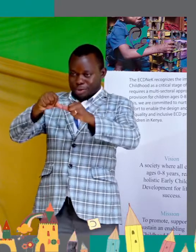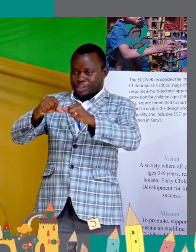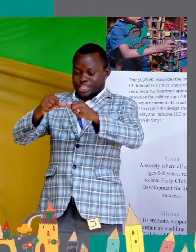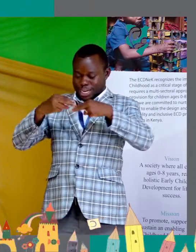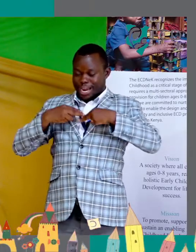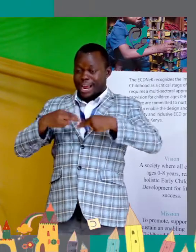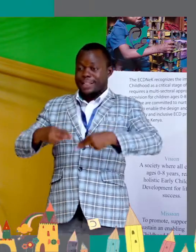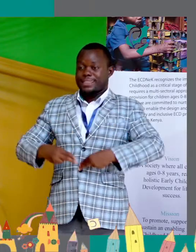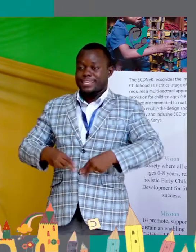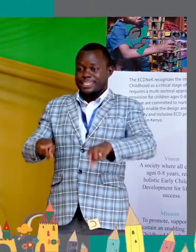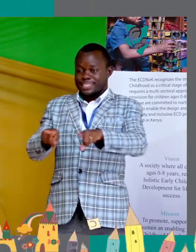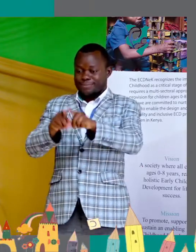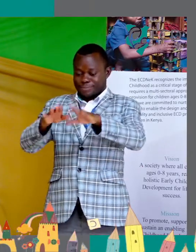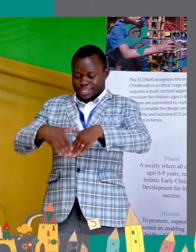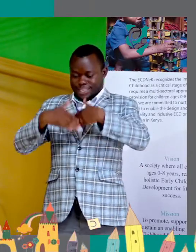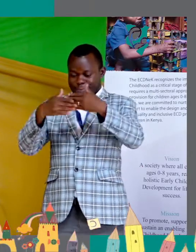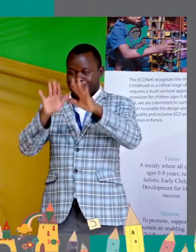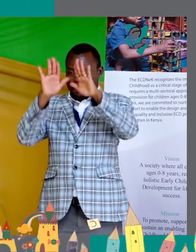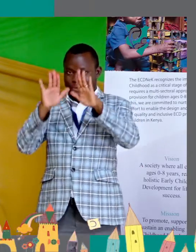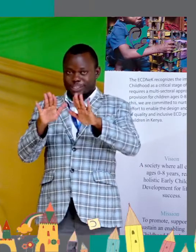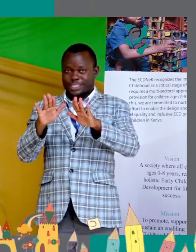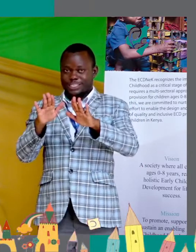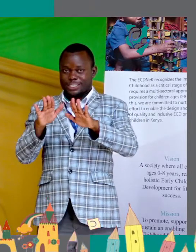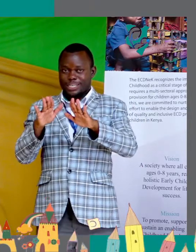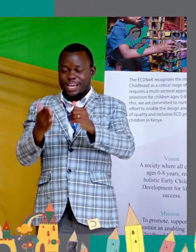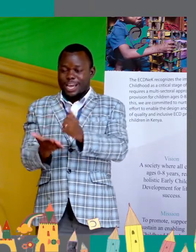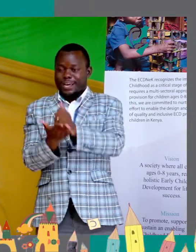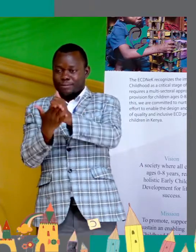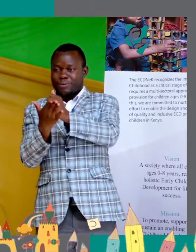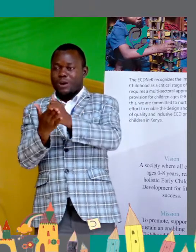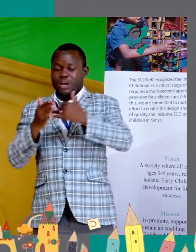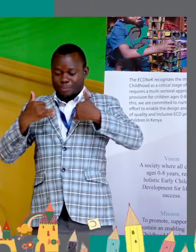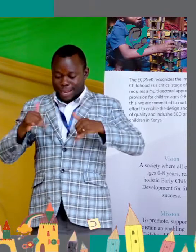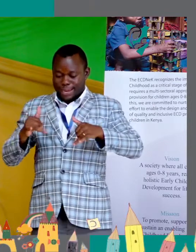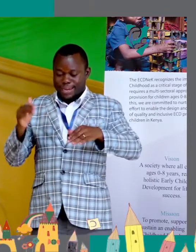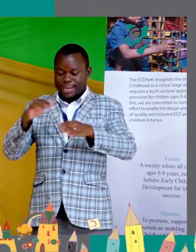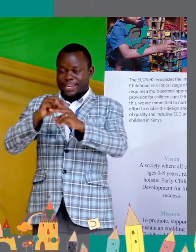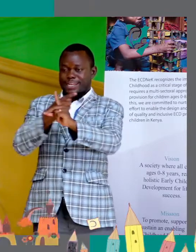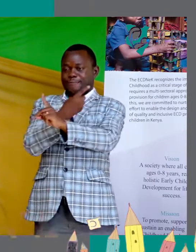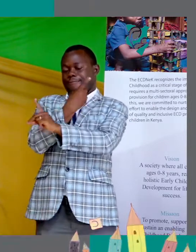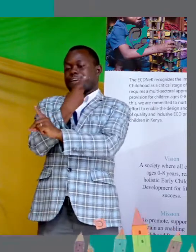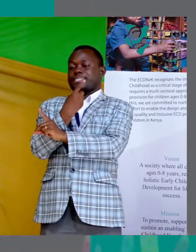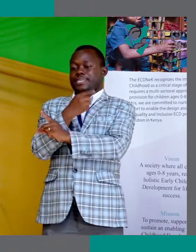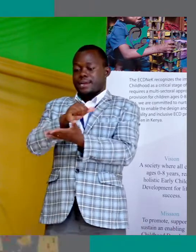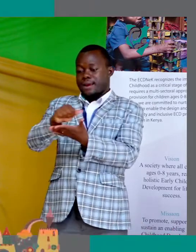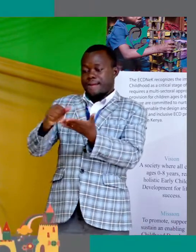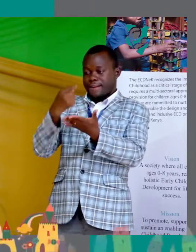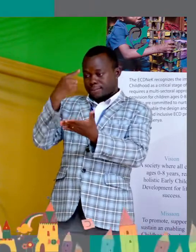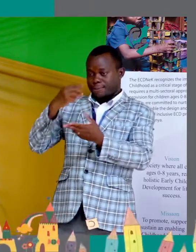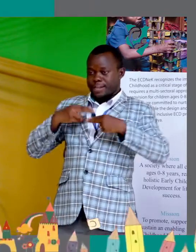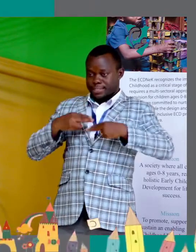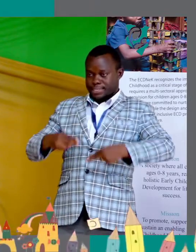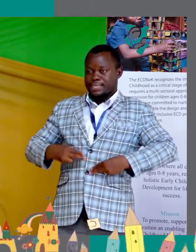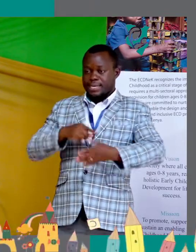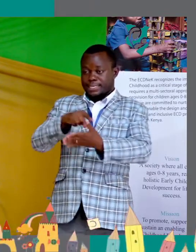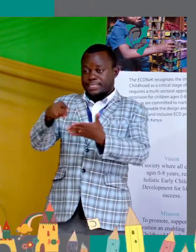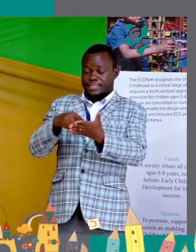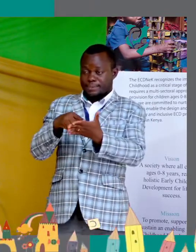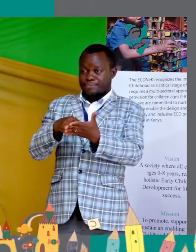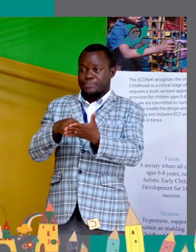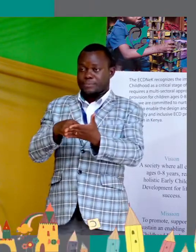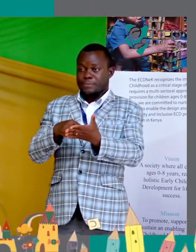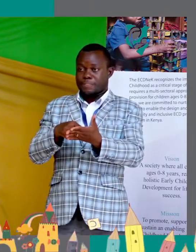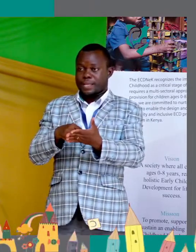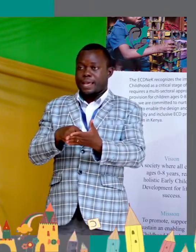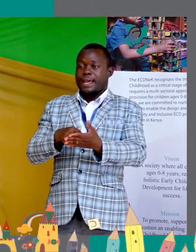We have also capacity built them to facilitate play sessions in health facility waiting areas. This they have done with a lot of